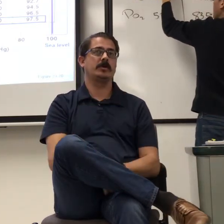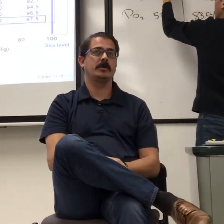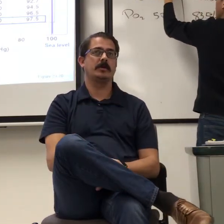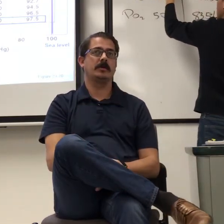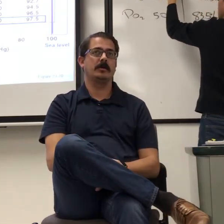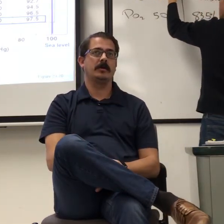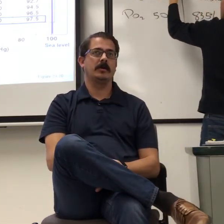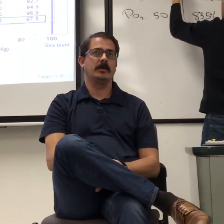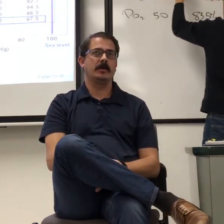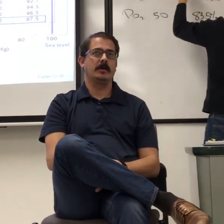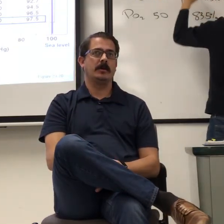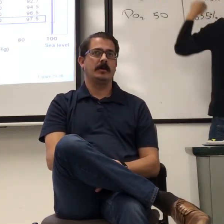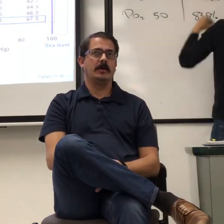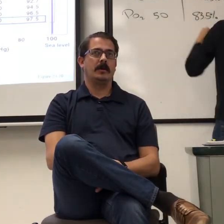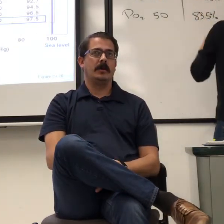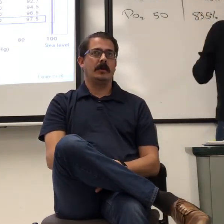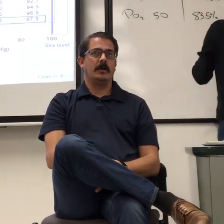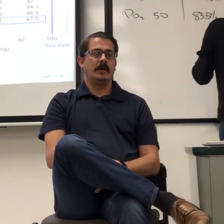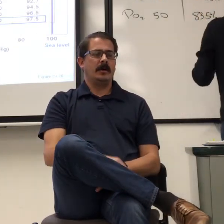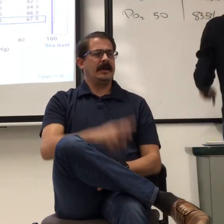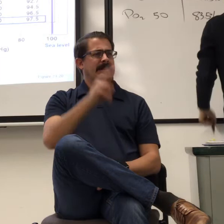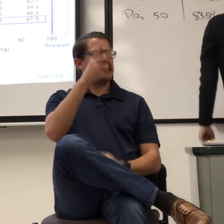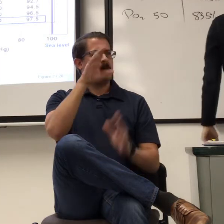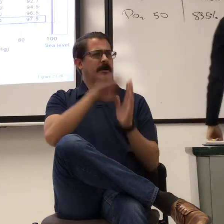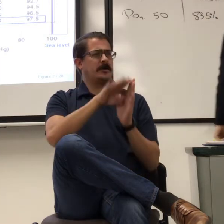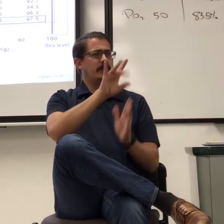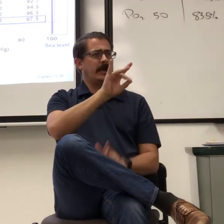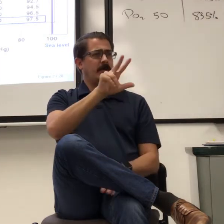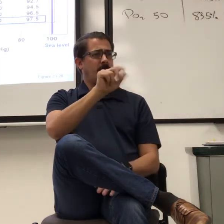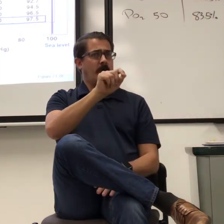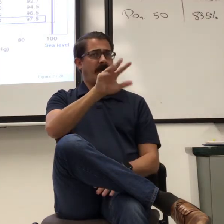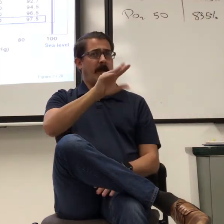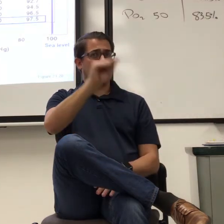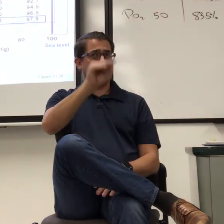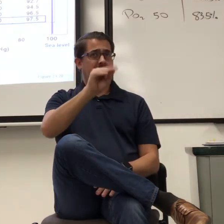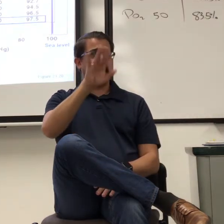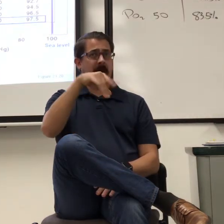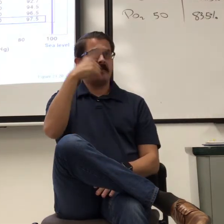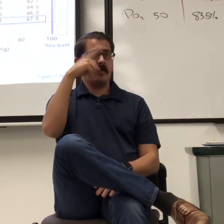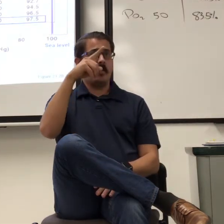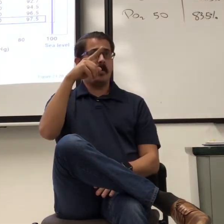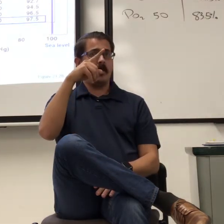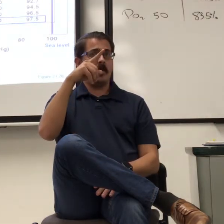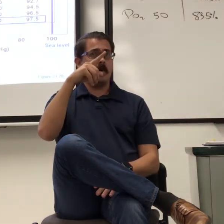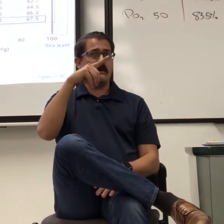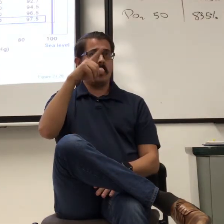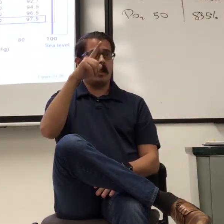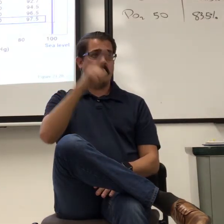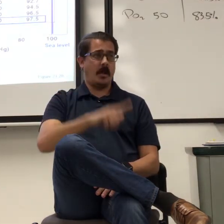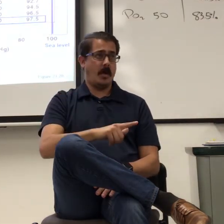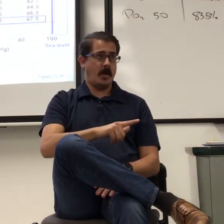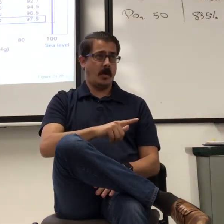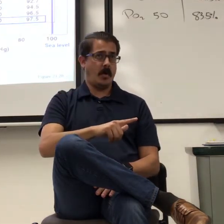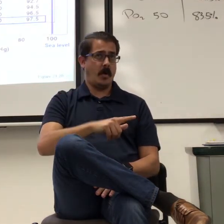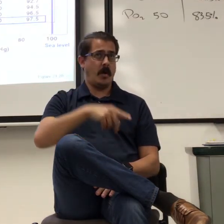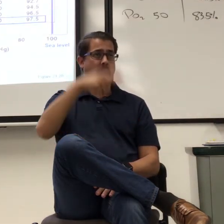Professor, is the second figure with the 83.5%, is that for the low altitude